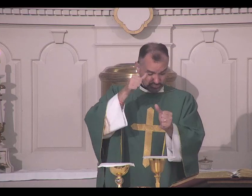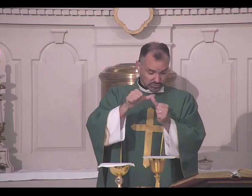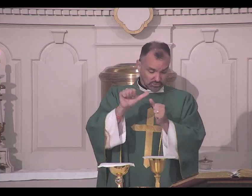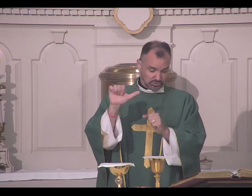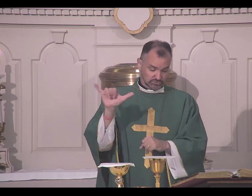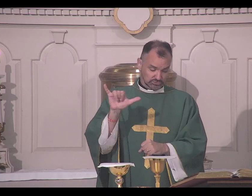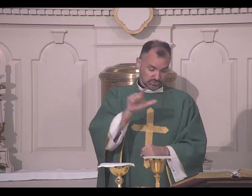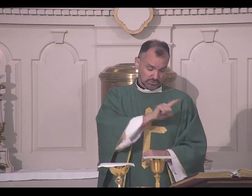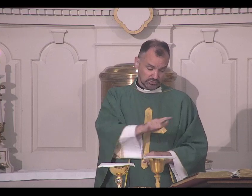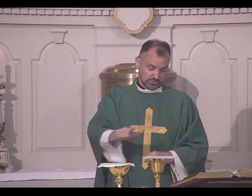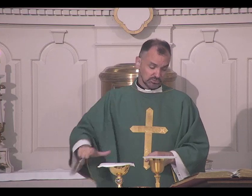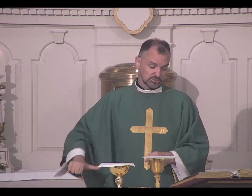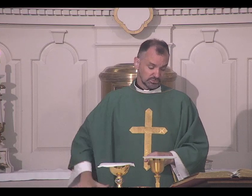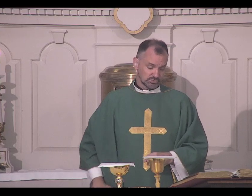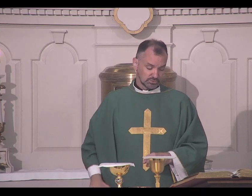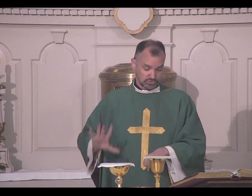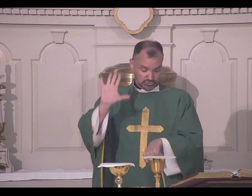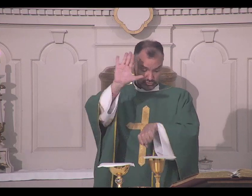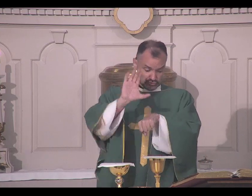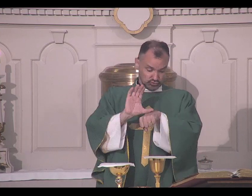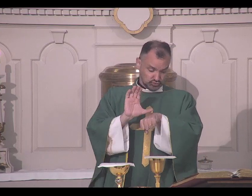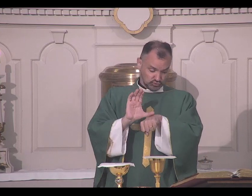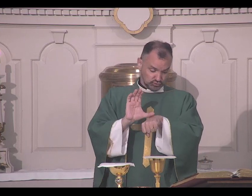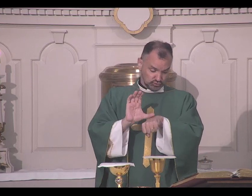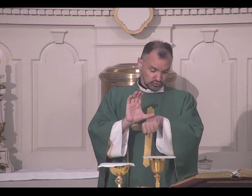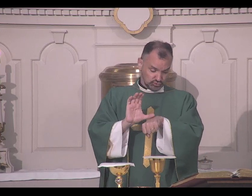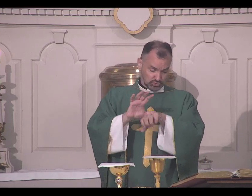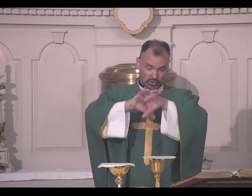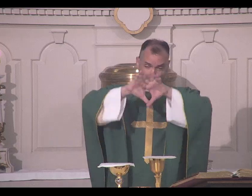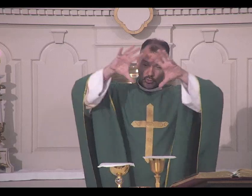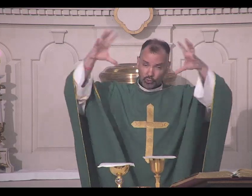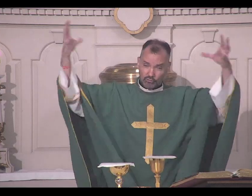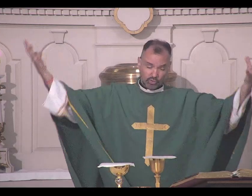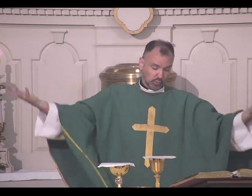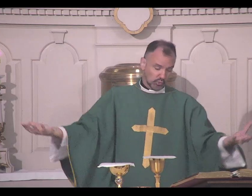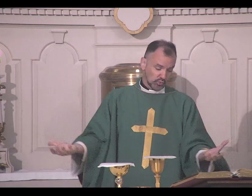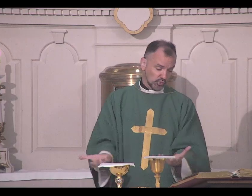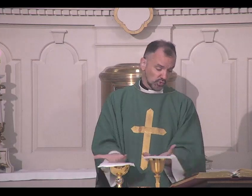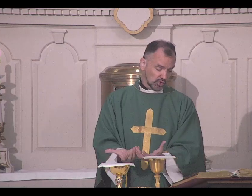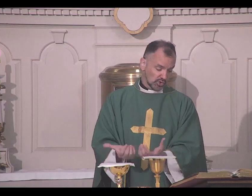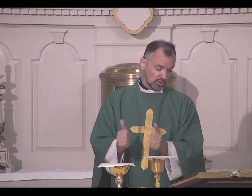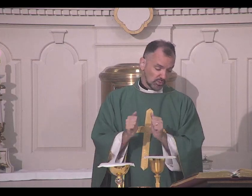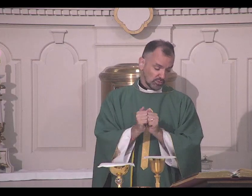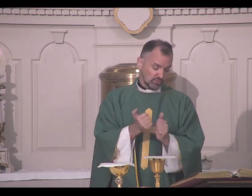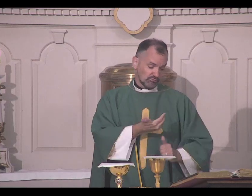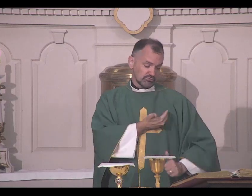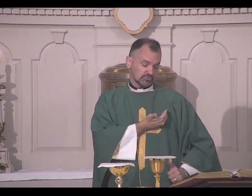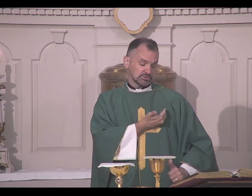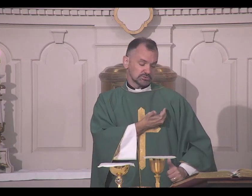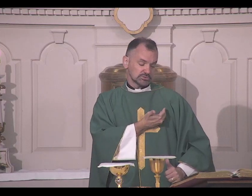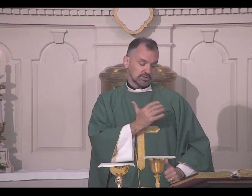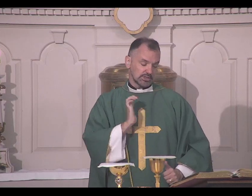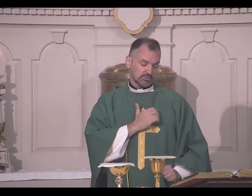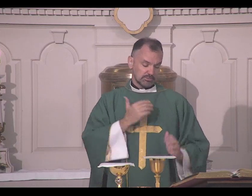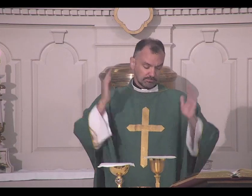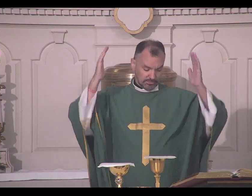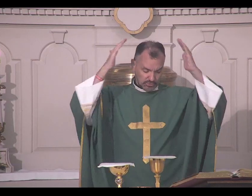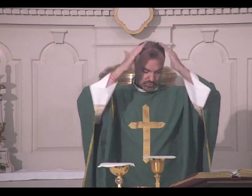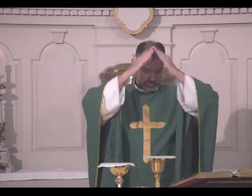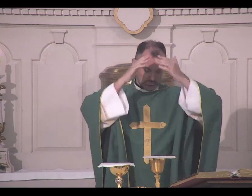Remember, Lord, your church spread throughout the world, and bring her to the fullness of charity, together with Francis, our Pope, and